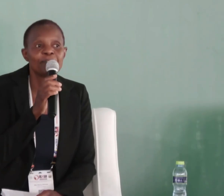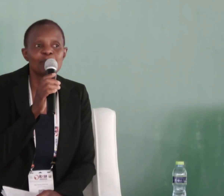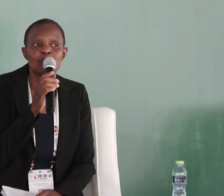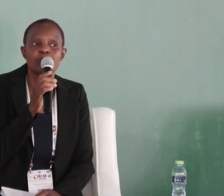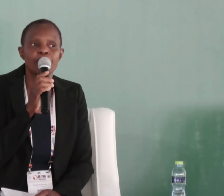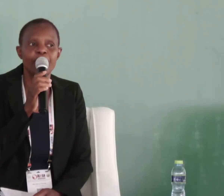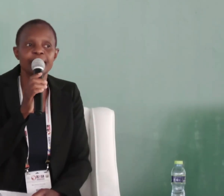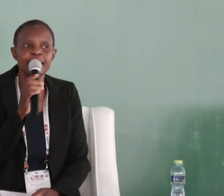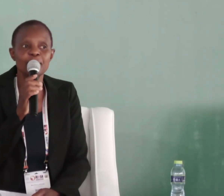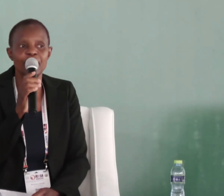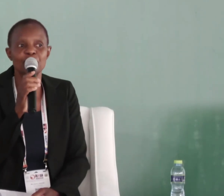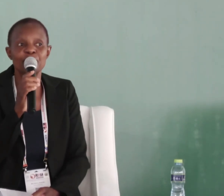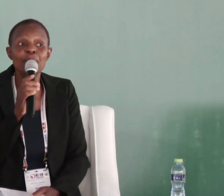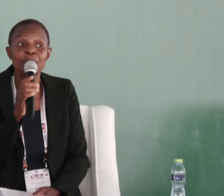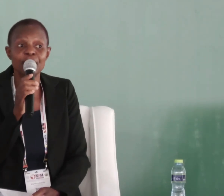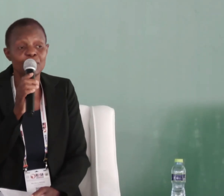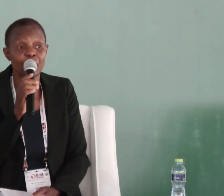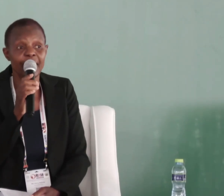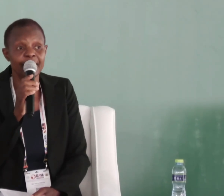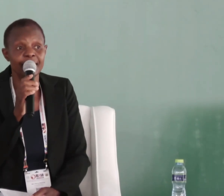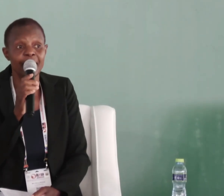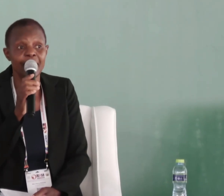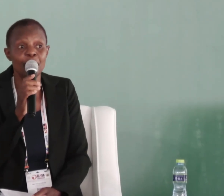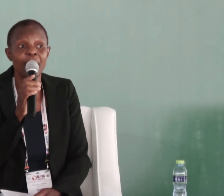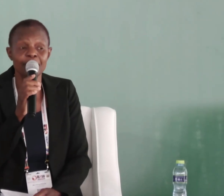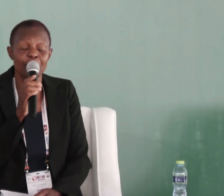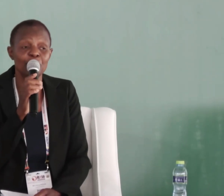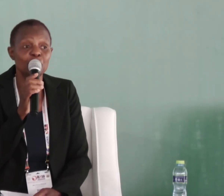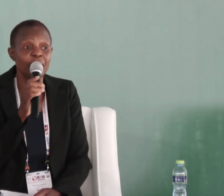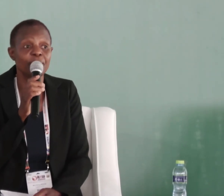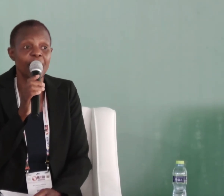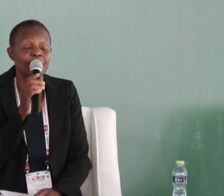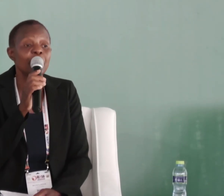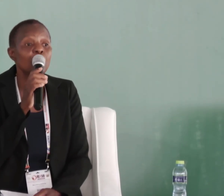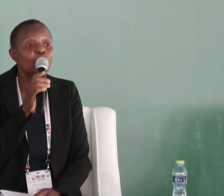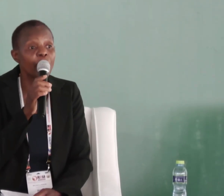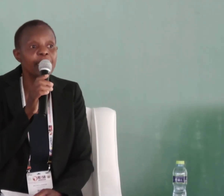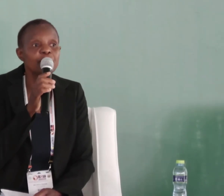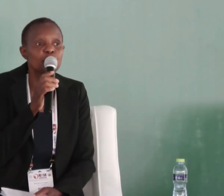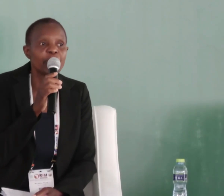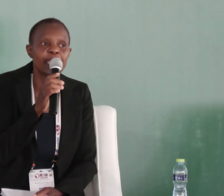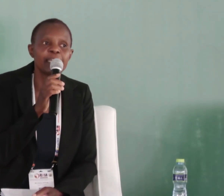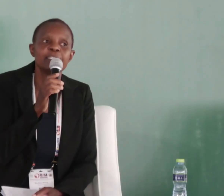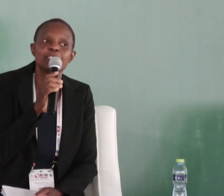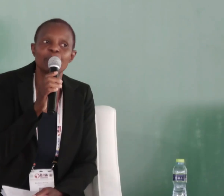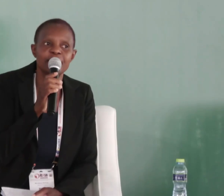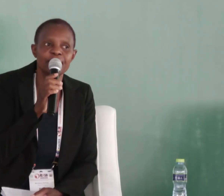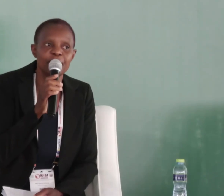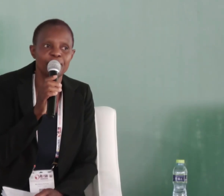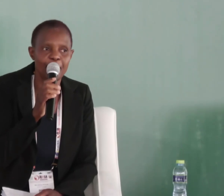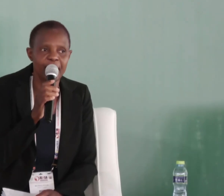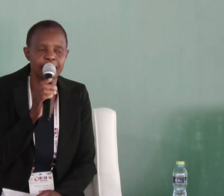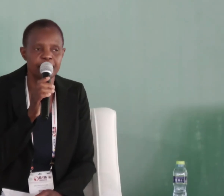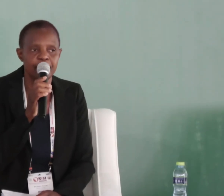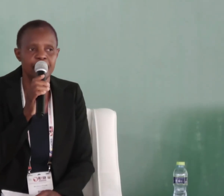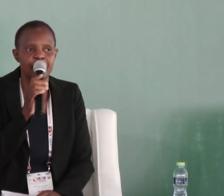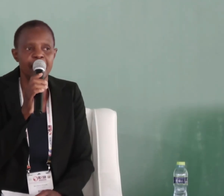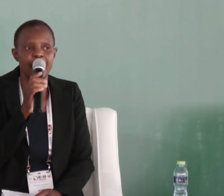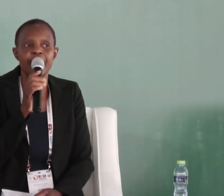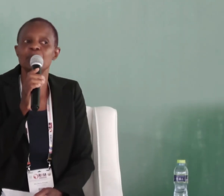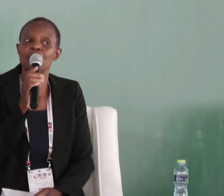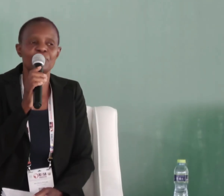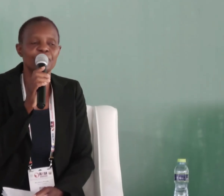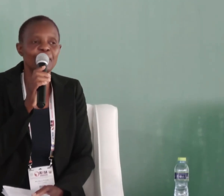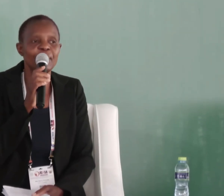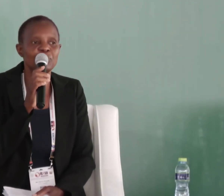25 participants or female sex workers, a maximum of 25, going to a specific pharmacy.